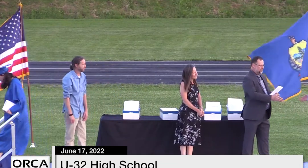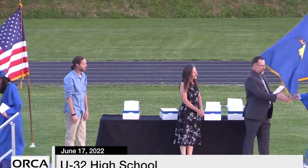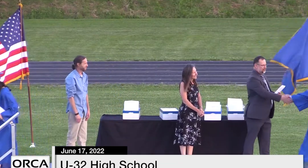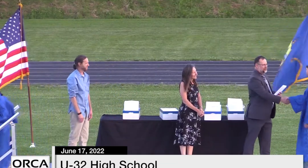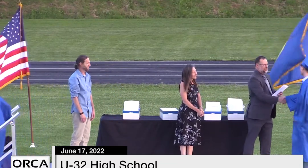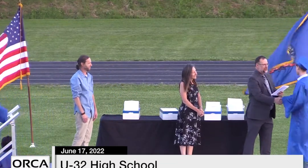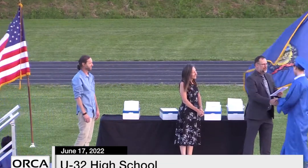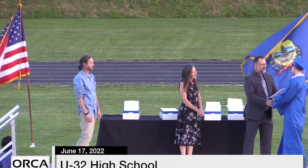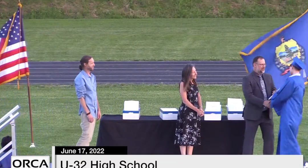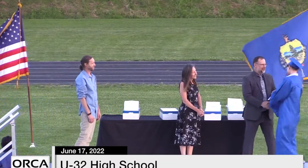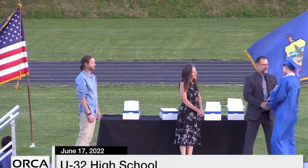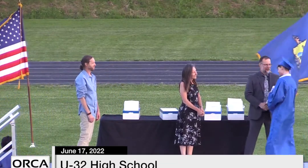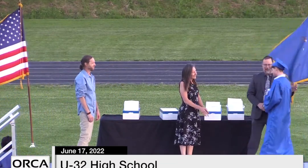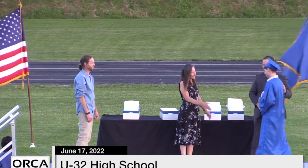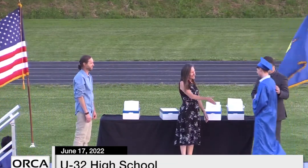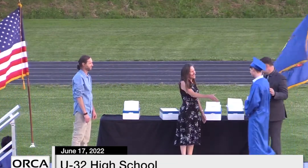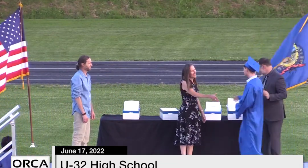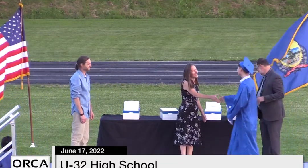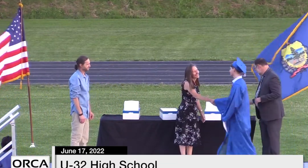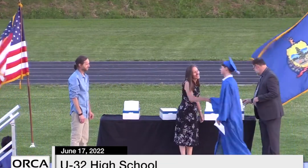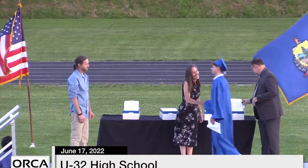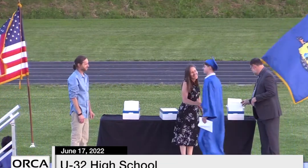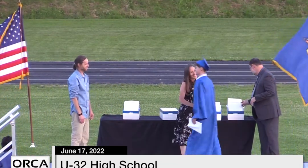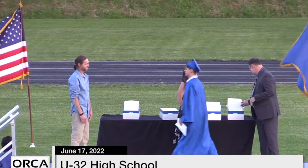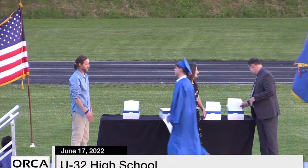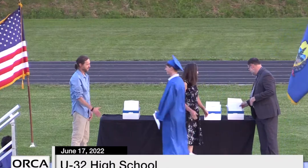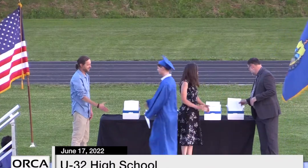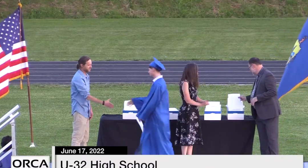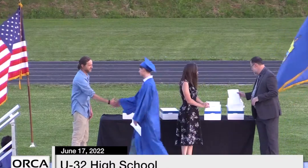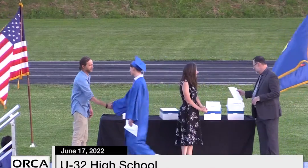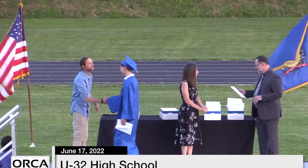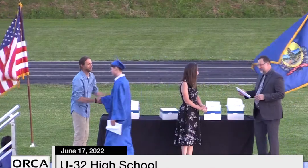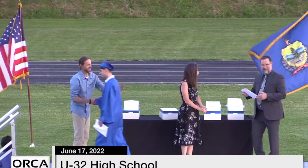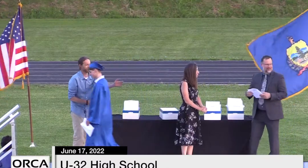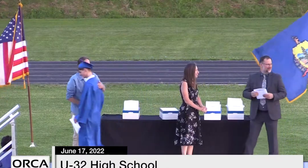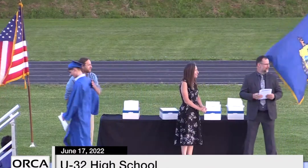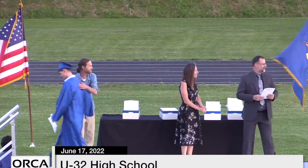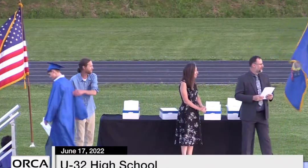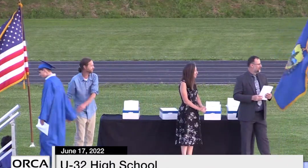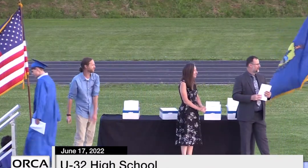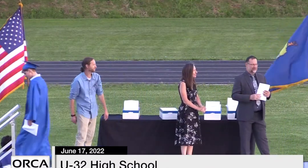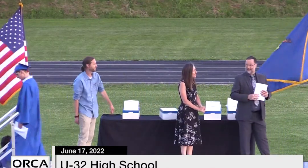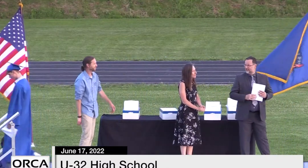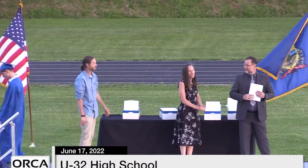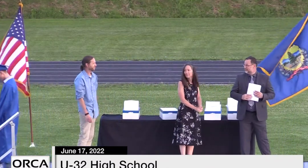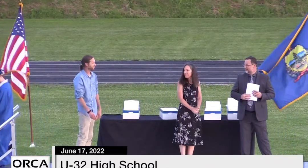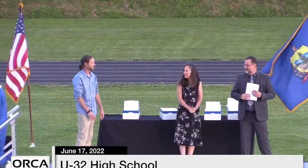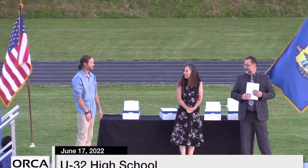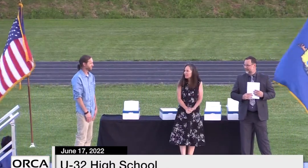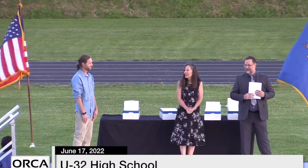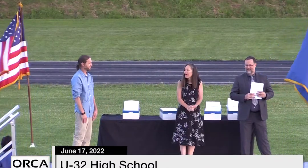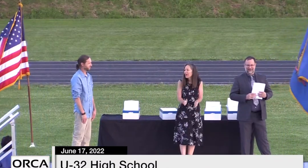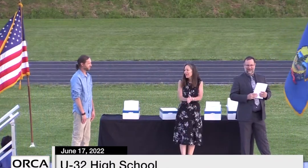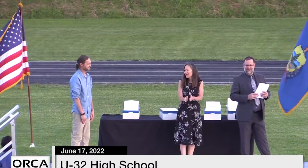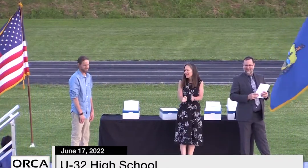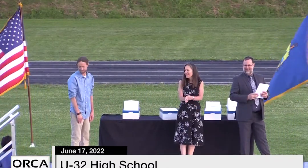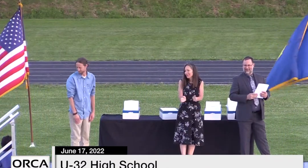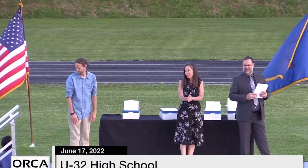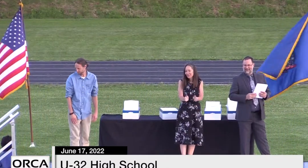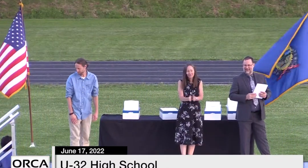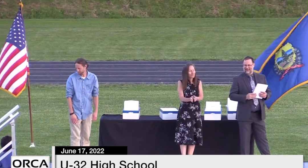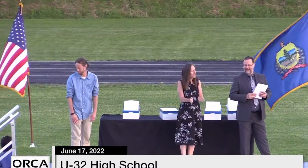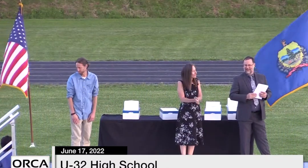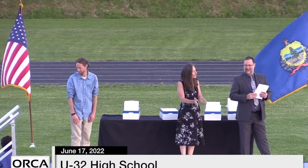Gavin Burton Young, joined by Amy Young, the Berlin Library Tech and Integrationist.